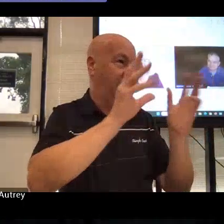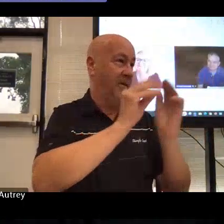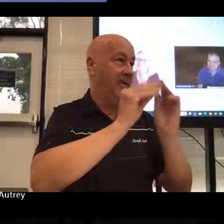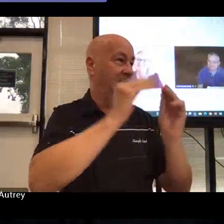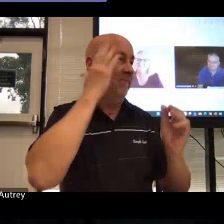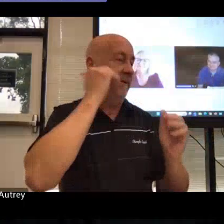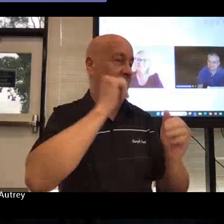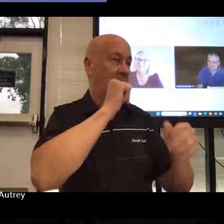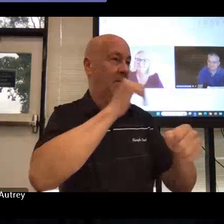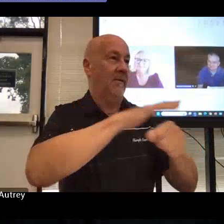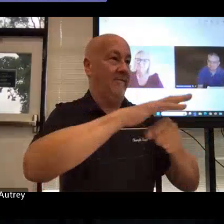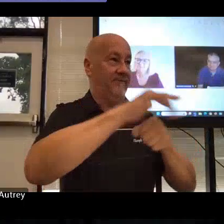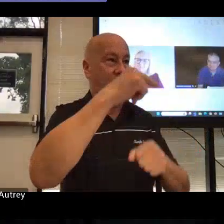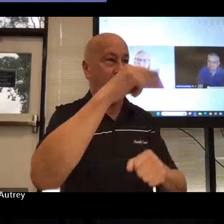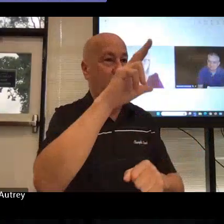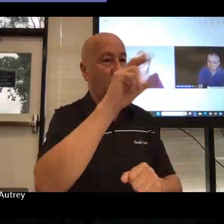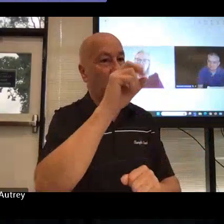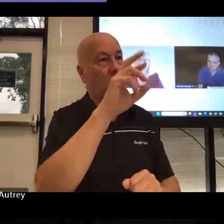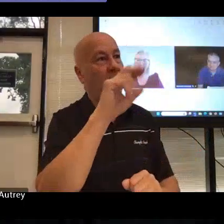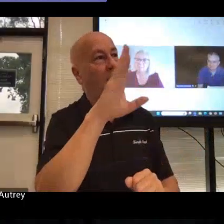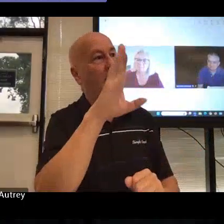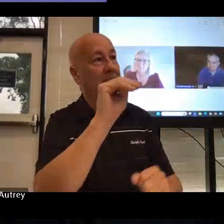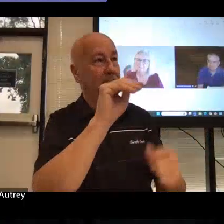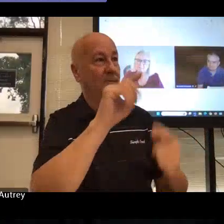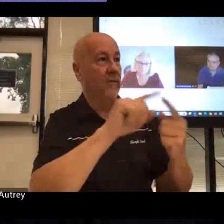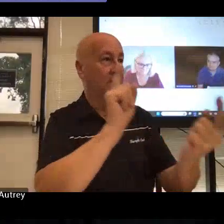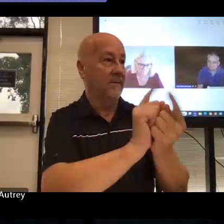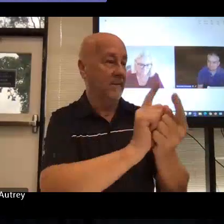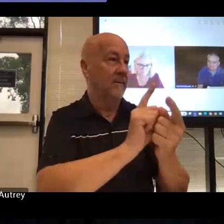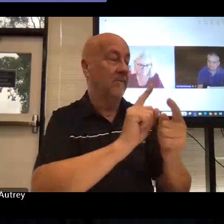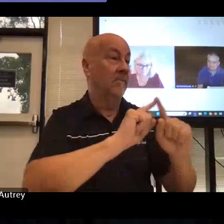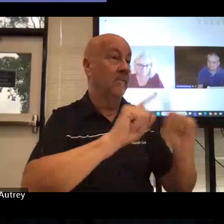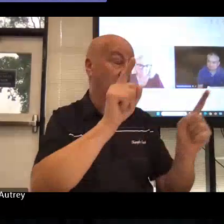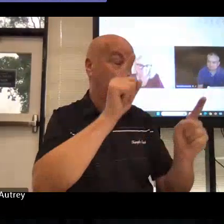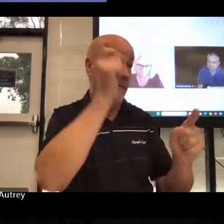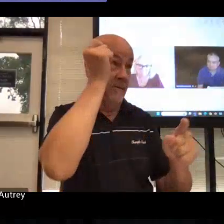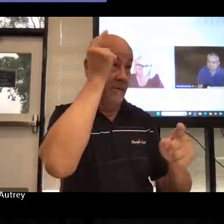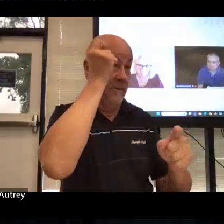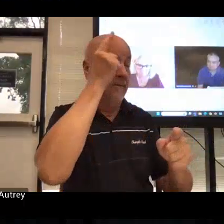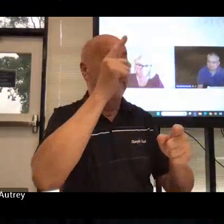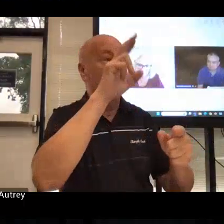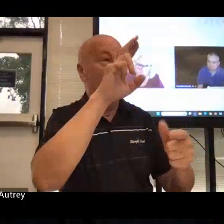Anyway, we ended up having to cancel that meeting because there just wasn't a quorum.